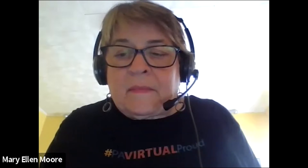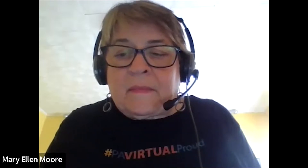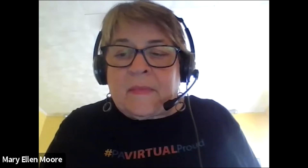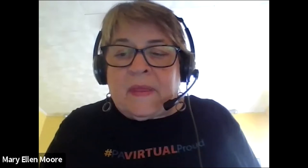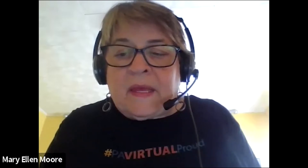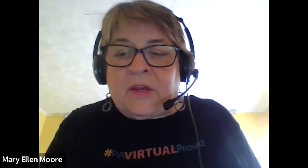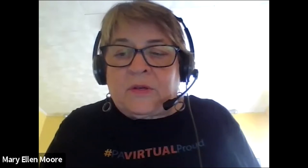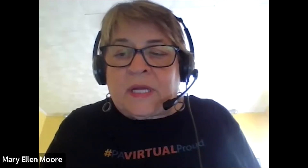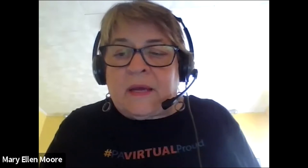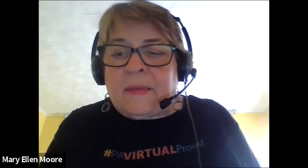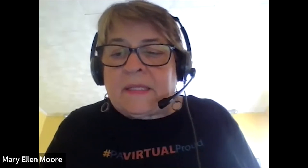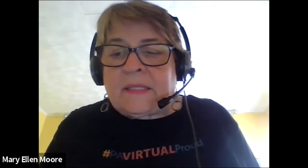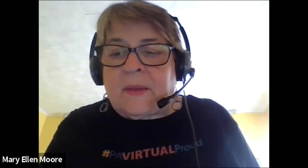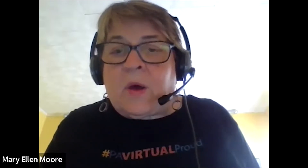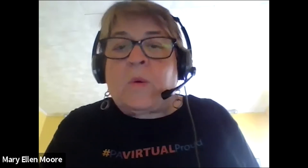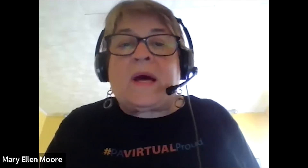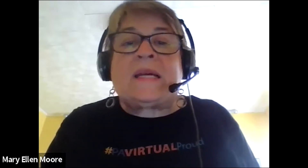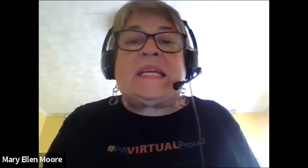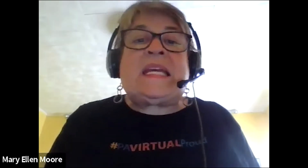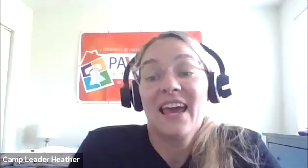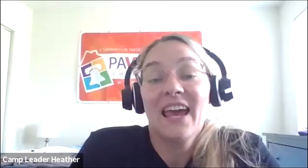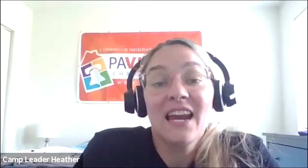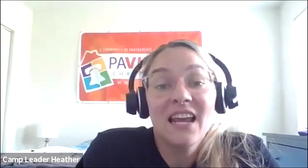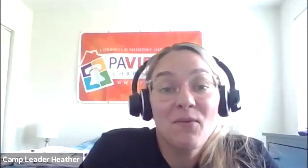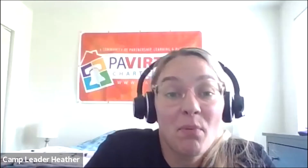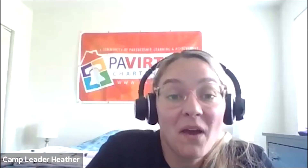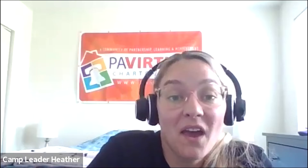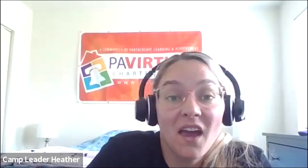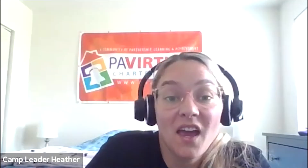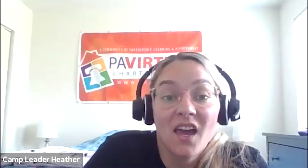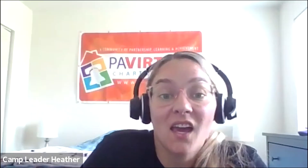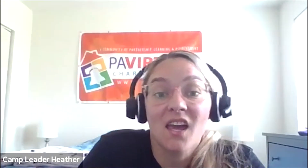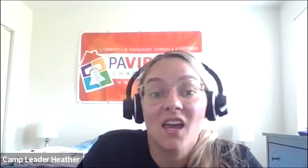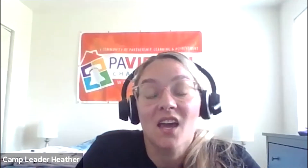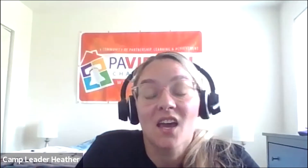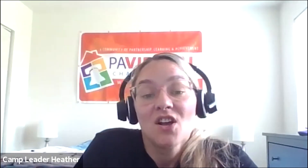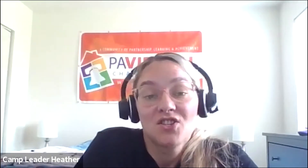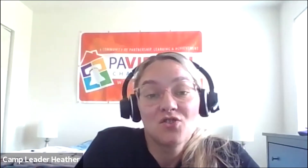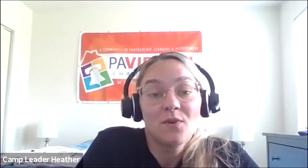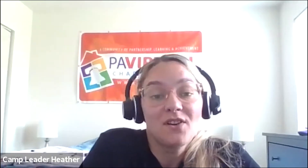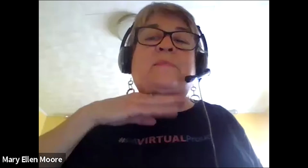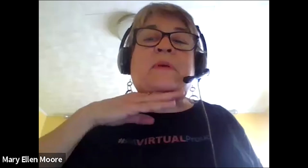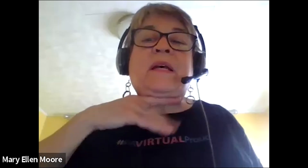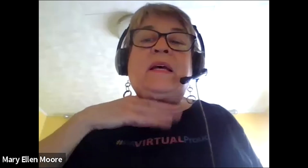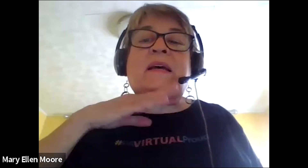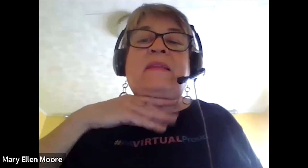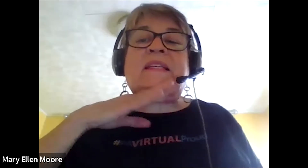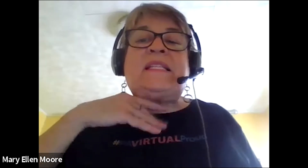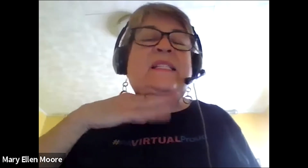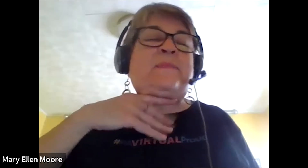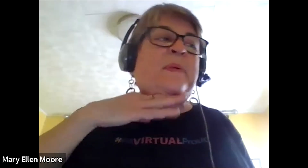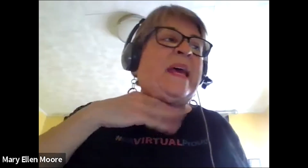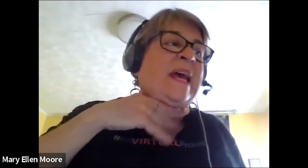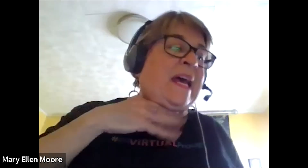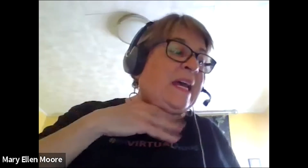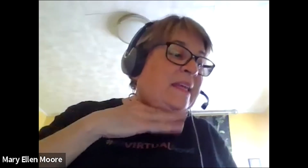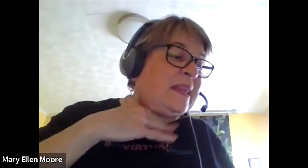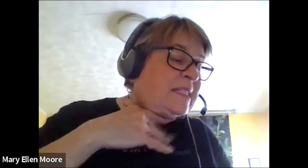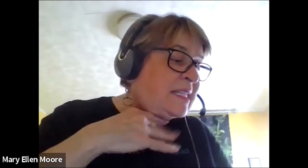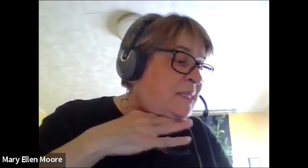I think you're typing. Oh, A guinea pig. This Do is we? I was this going is to say. pig. This is